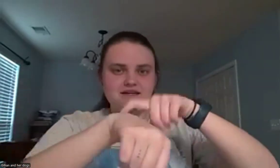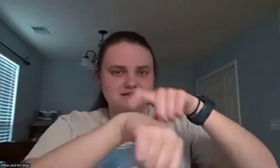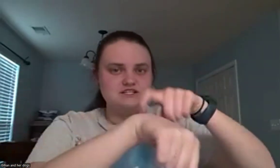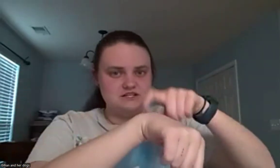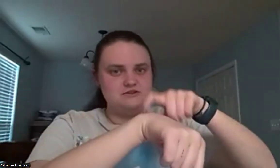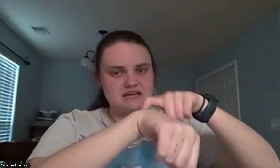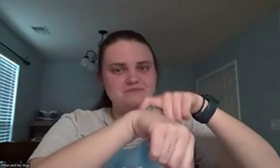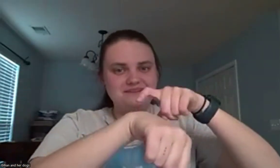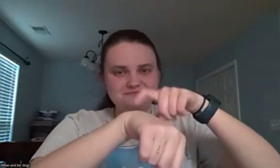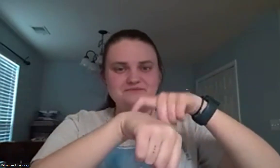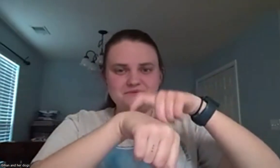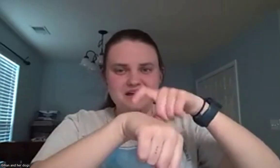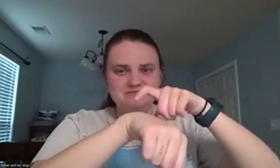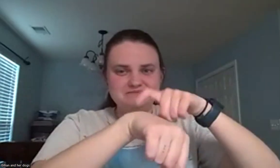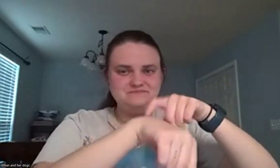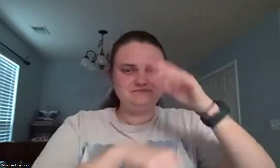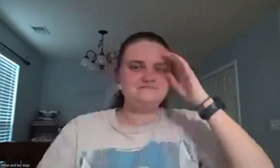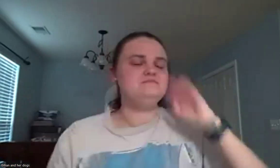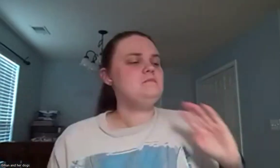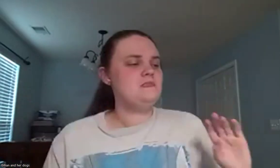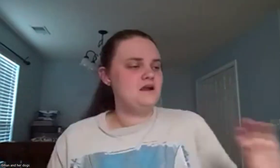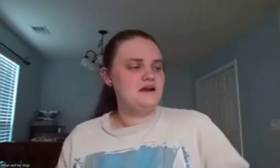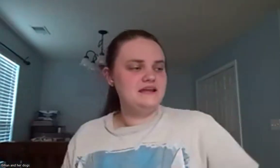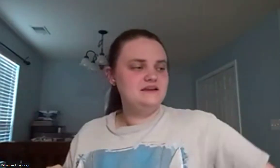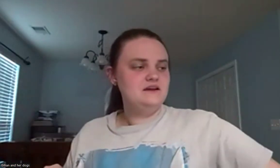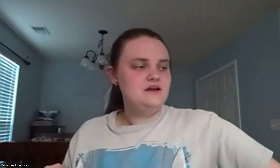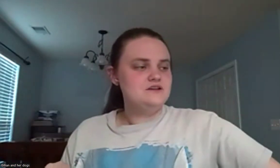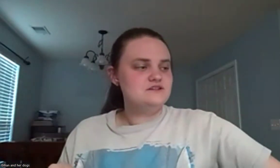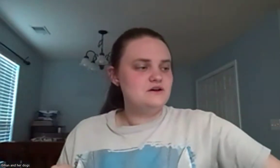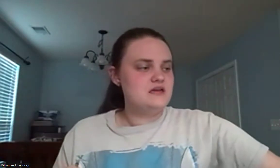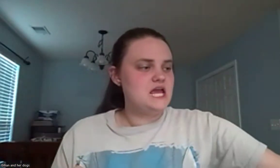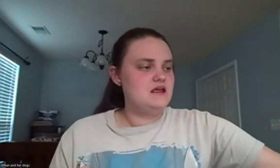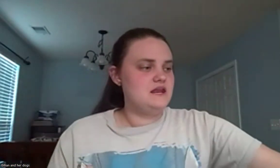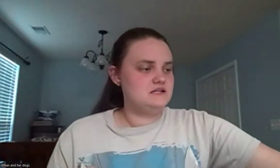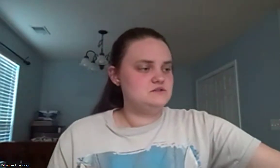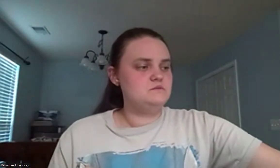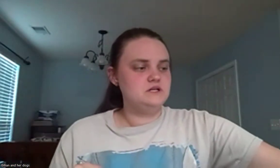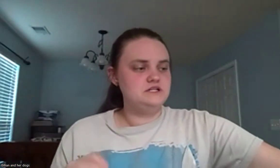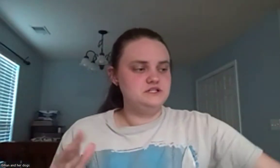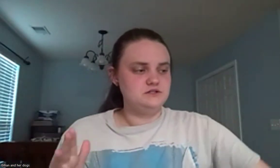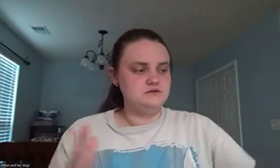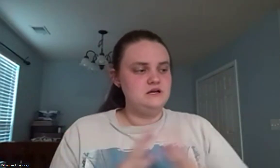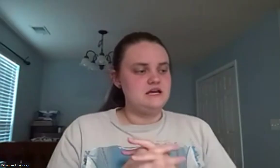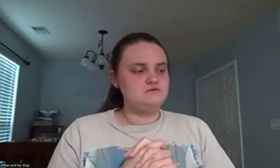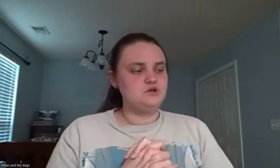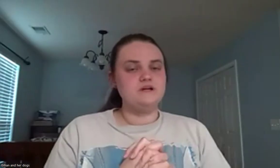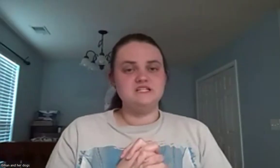who's going to do the tapping. Okay. All right. So then the next one we're going to do is we're going to